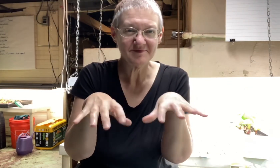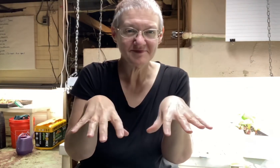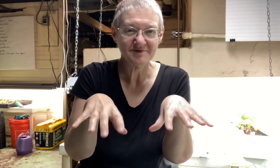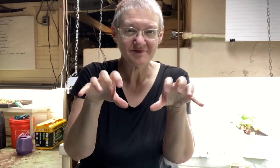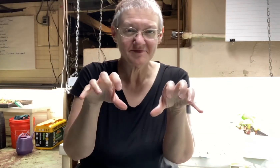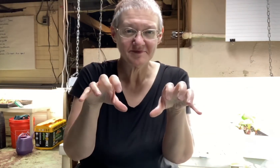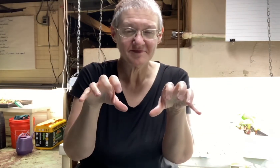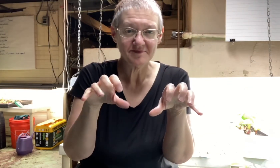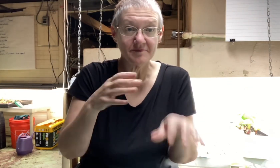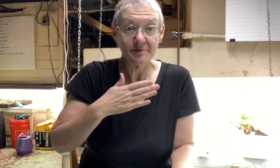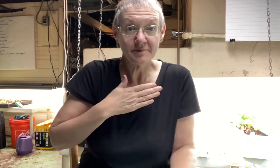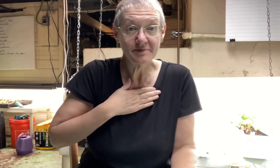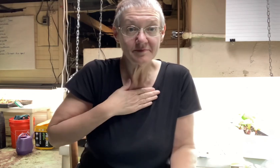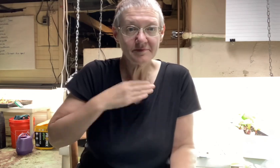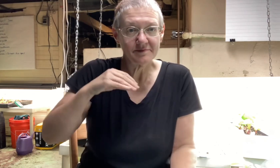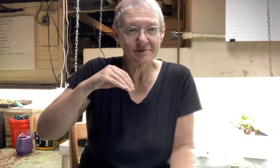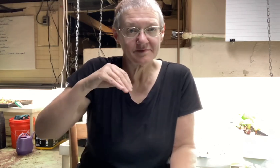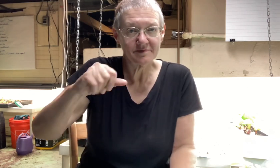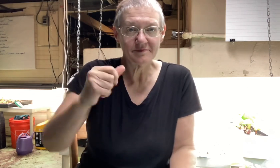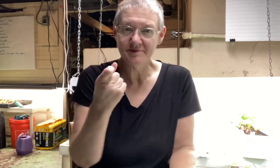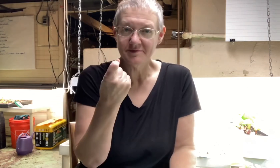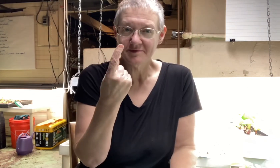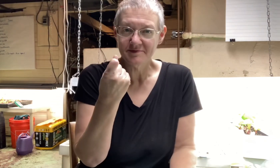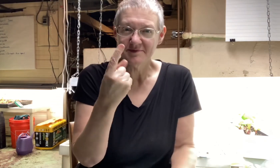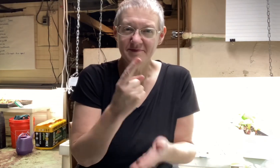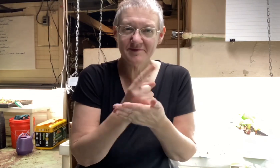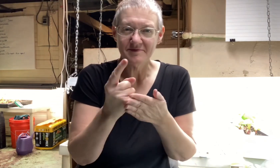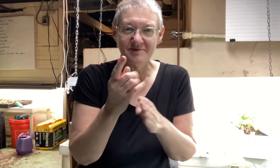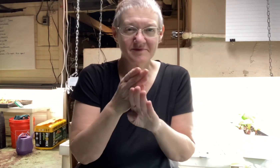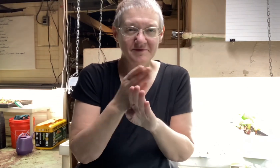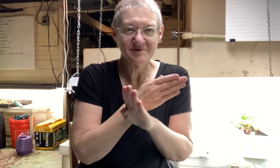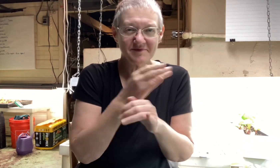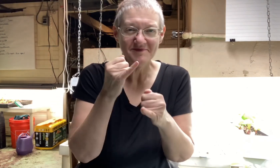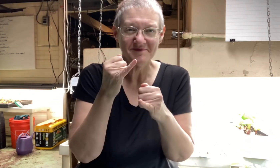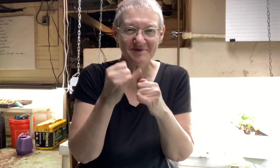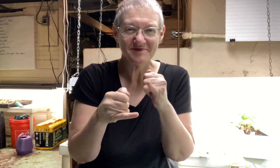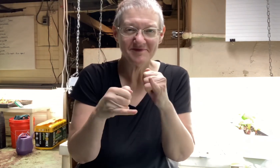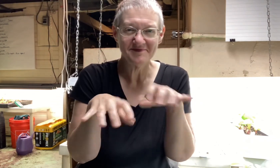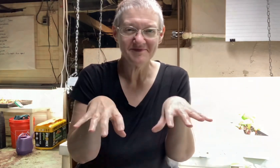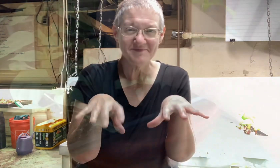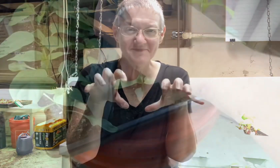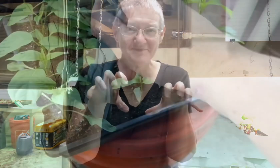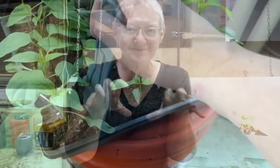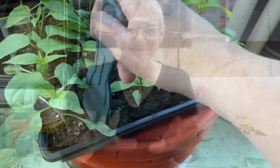frost. I started these seeds 11 weeks before my last frost.